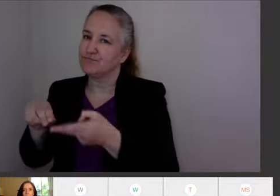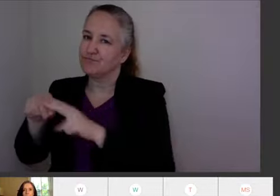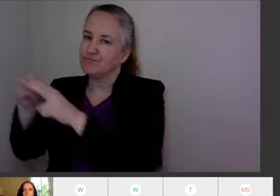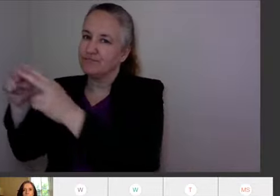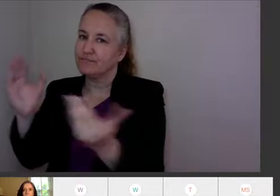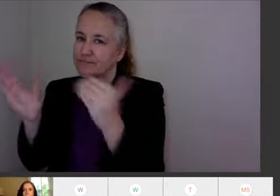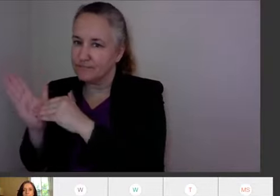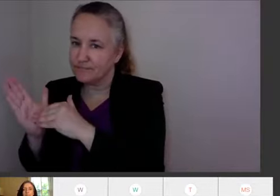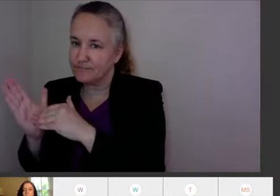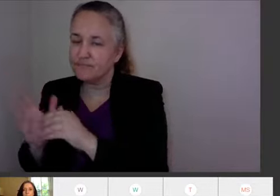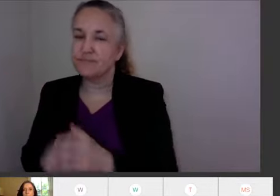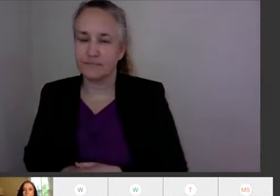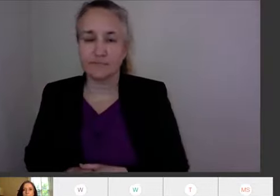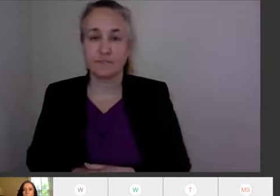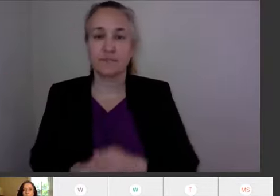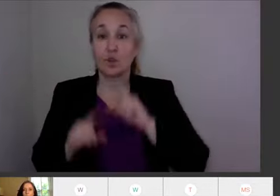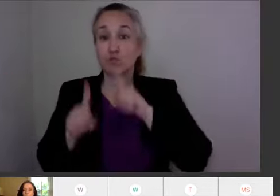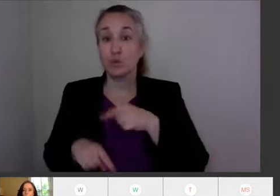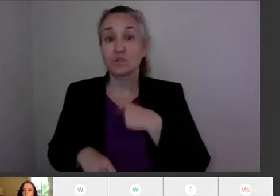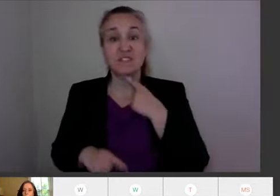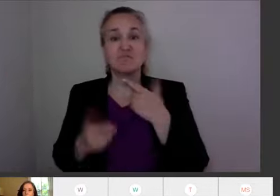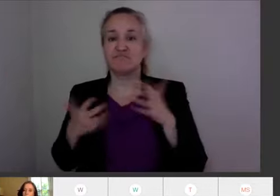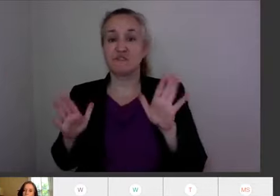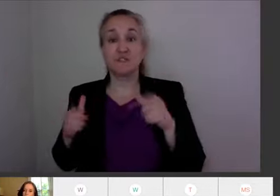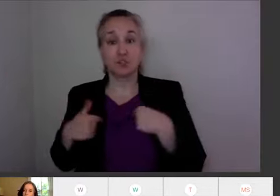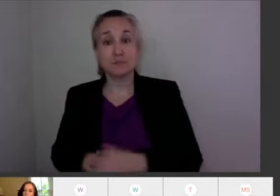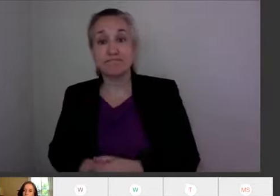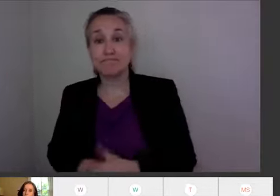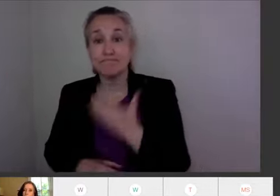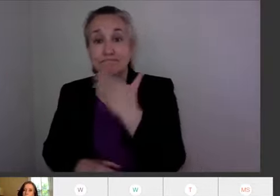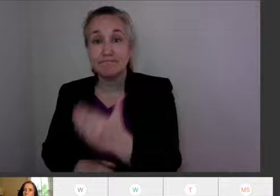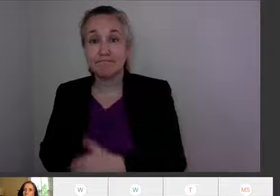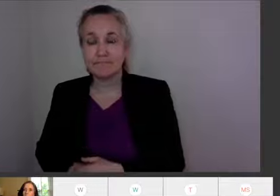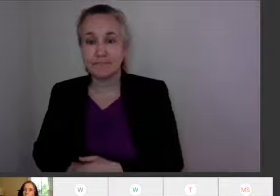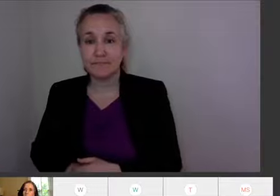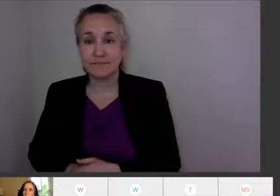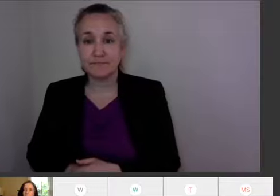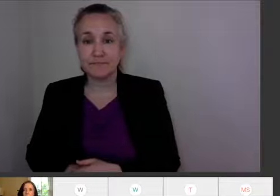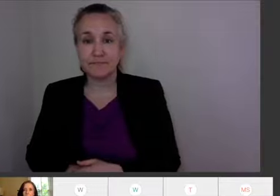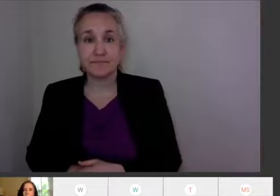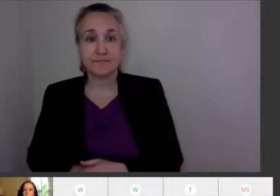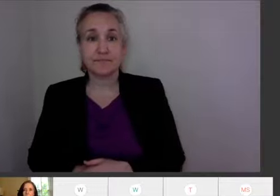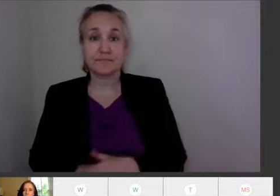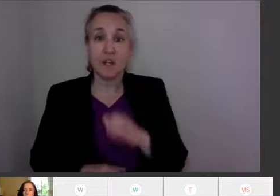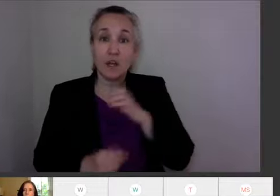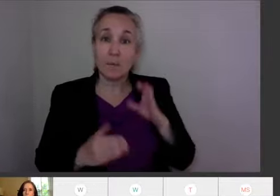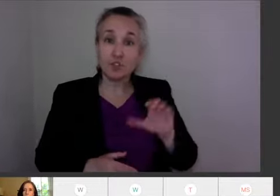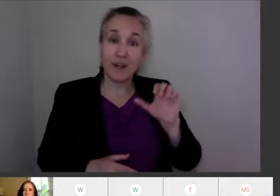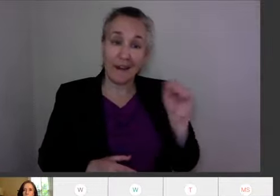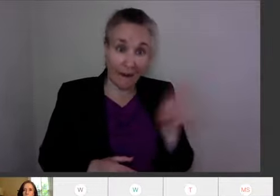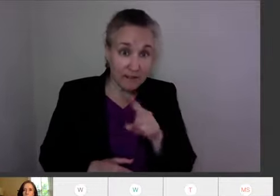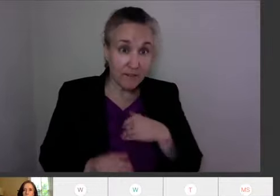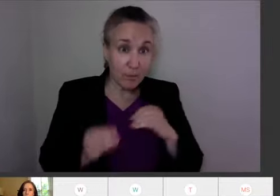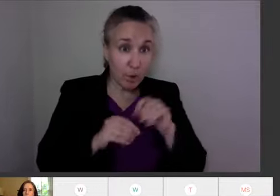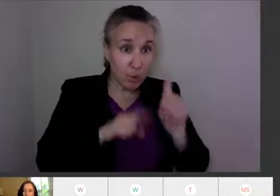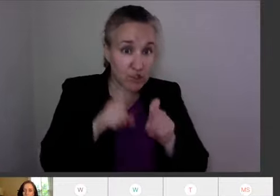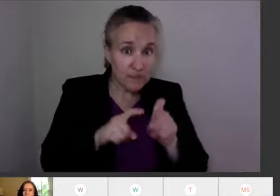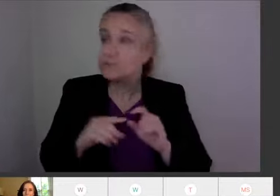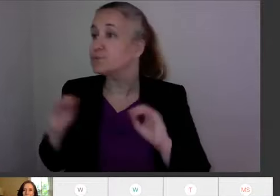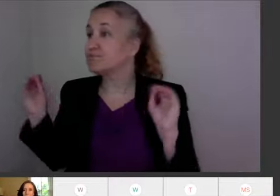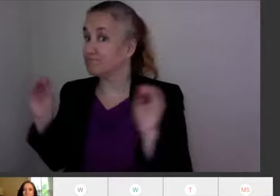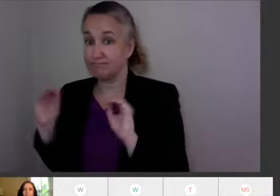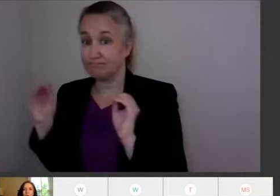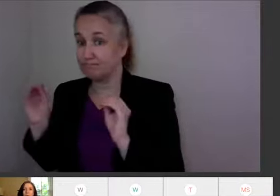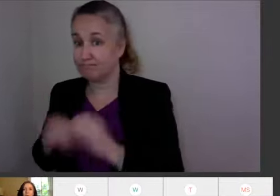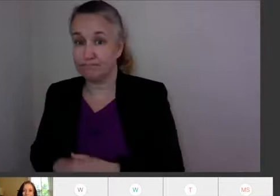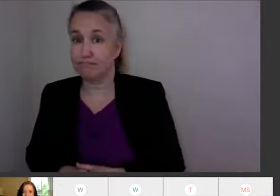That's it for me. Thanks. Thank you. Anything else, Todd or Teresa? We have no further questions.